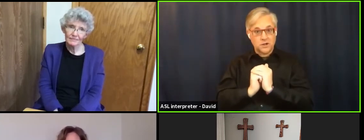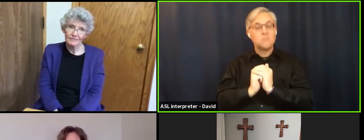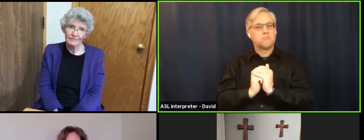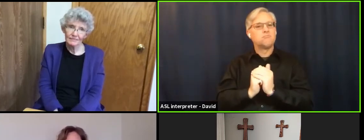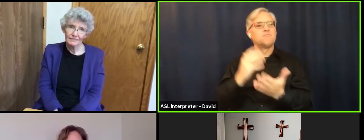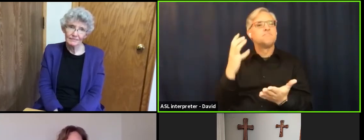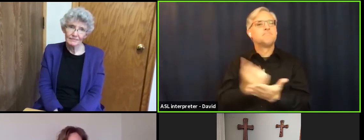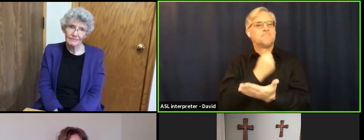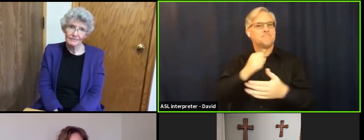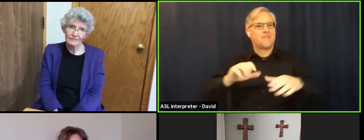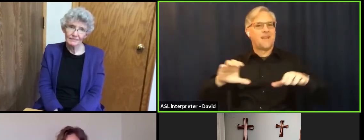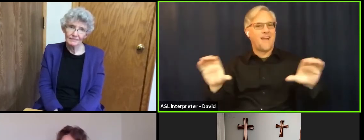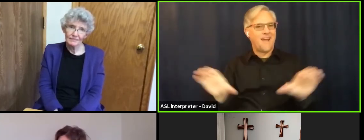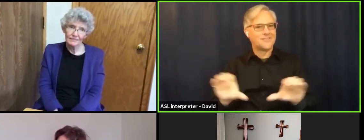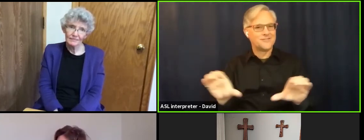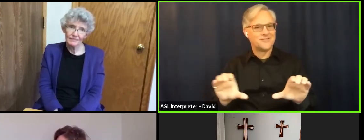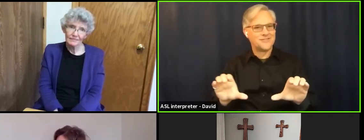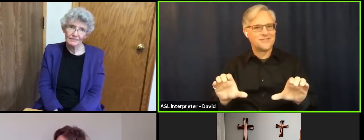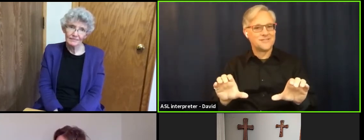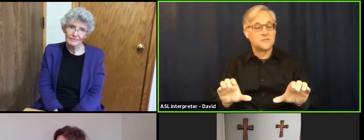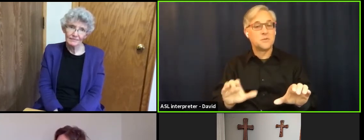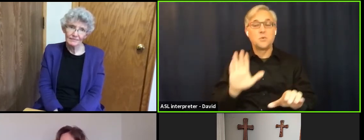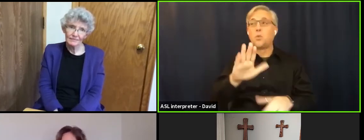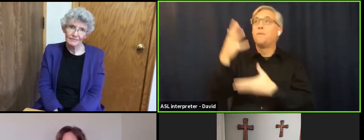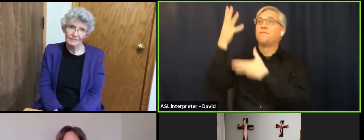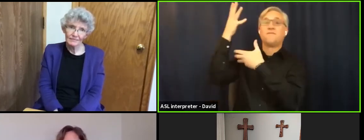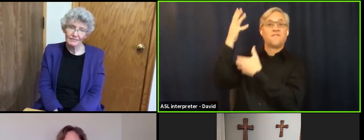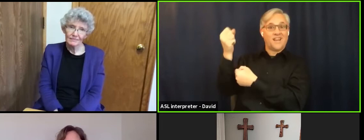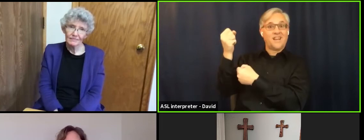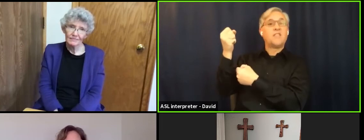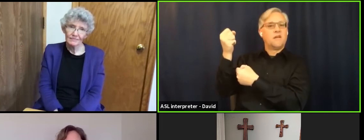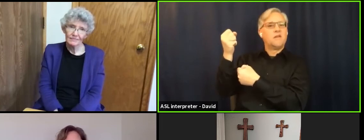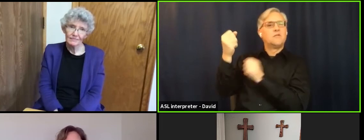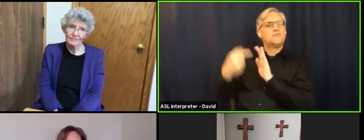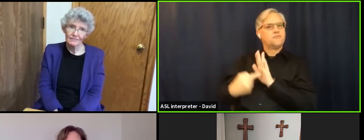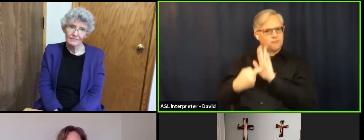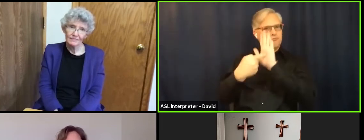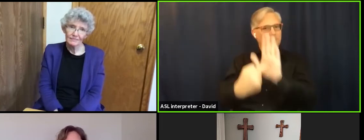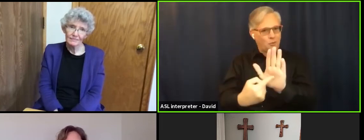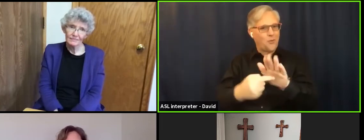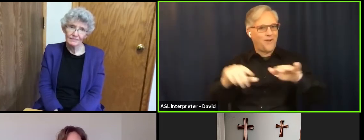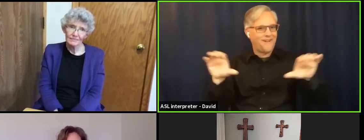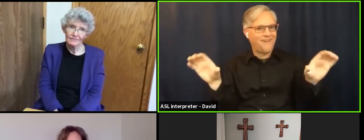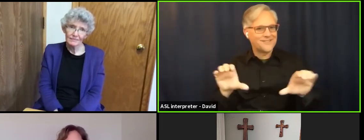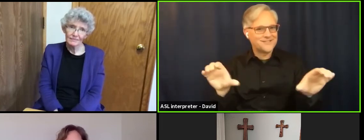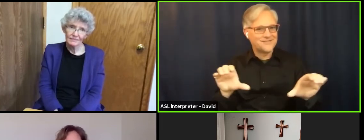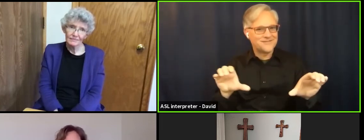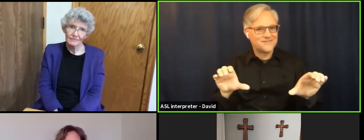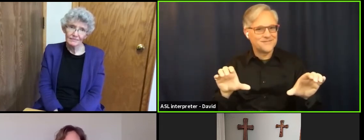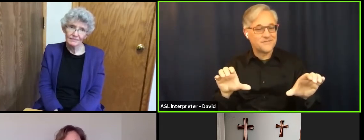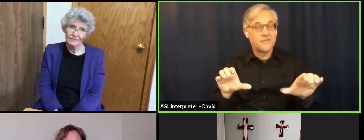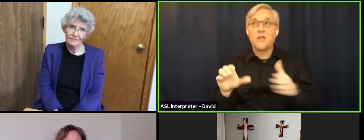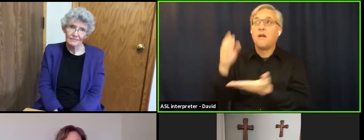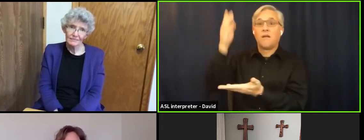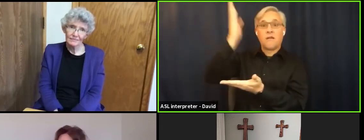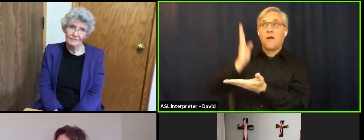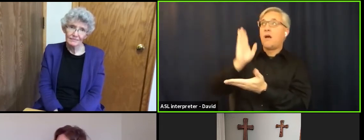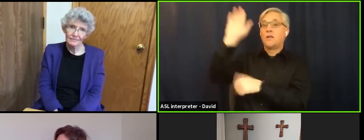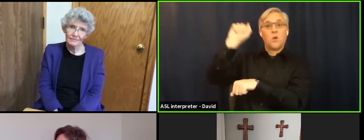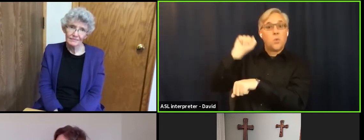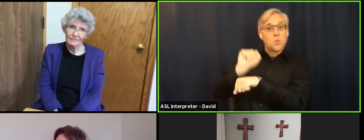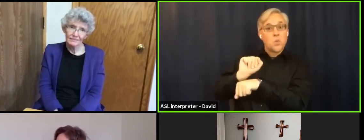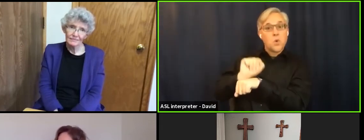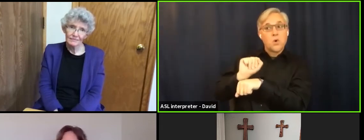your faith an action, because God's work in the world is done through